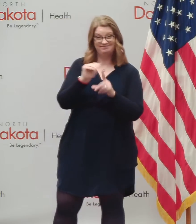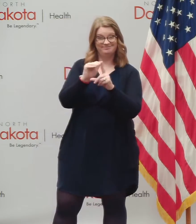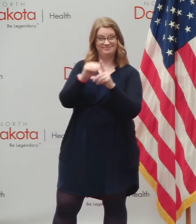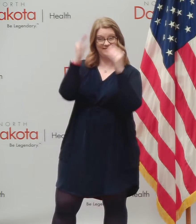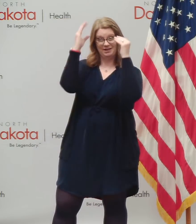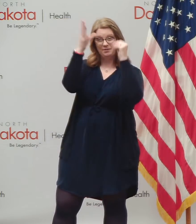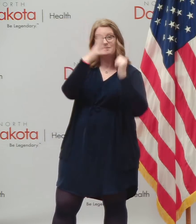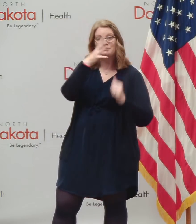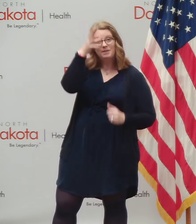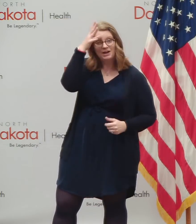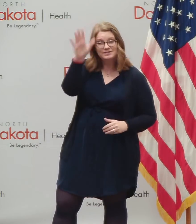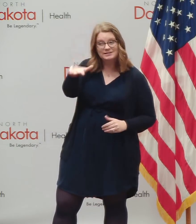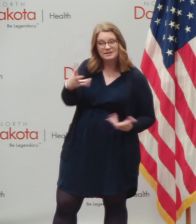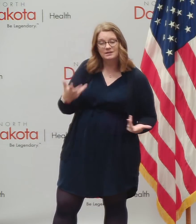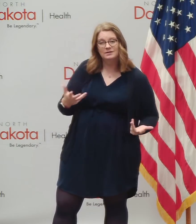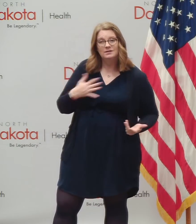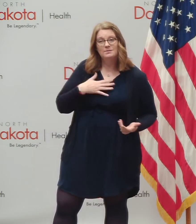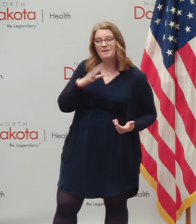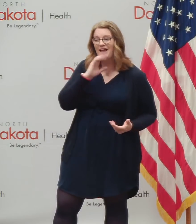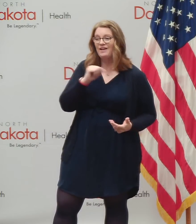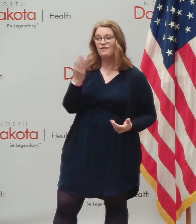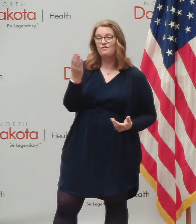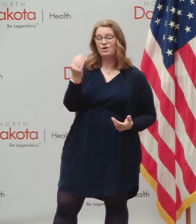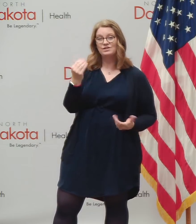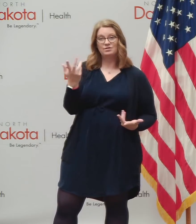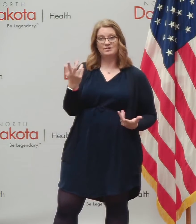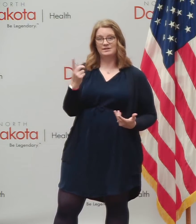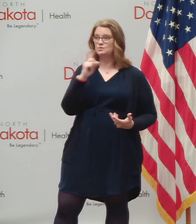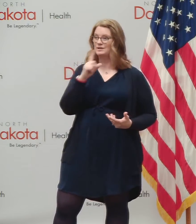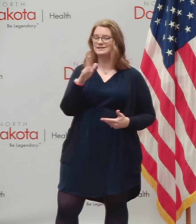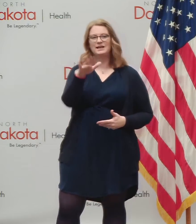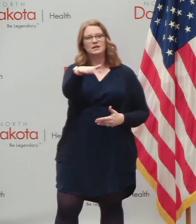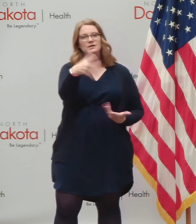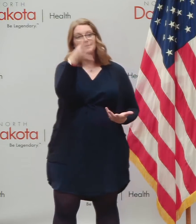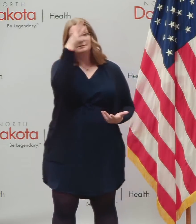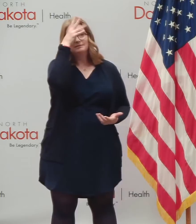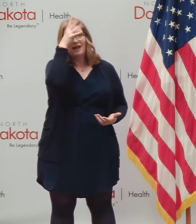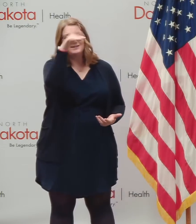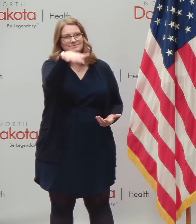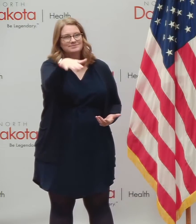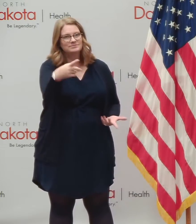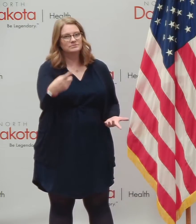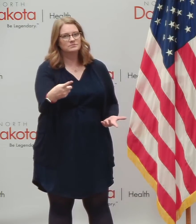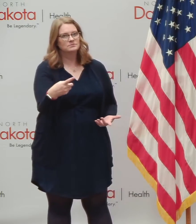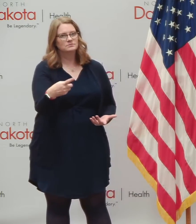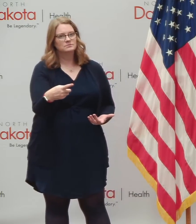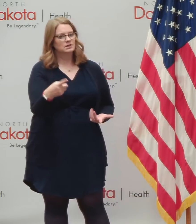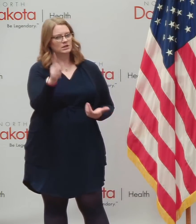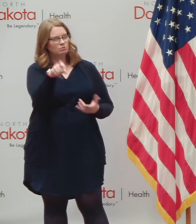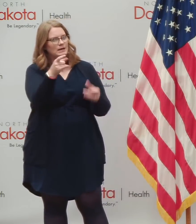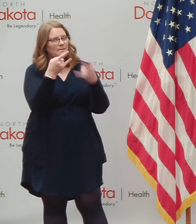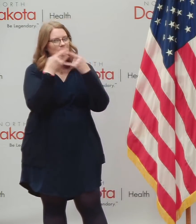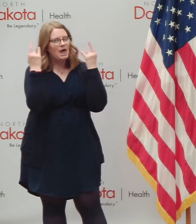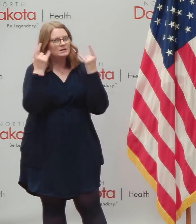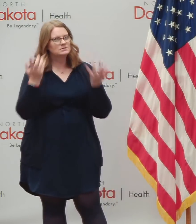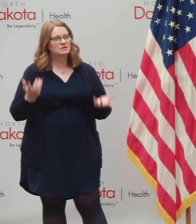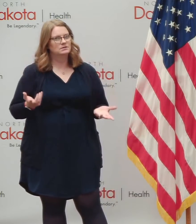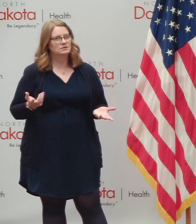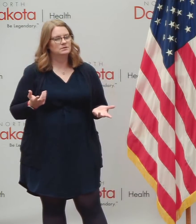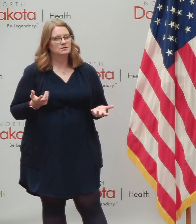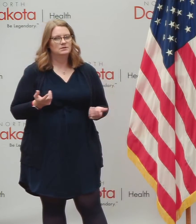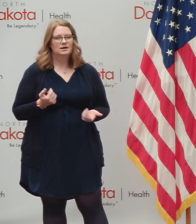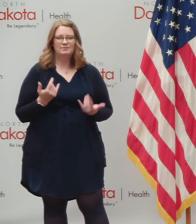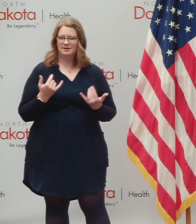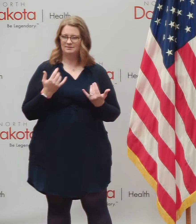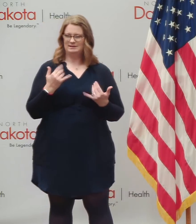I've got to talk to parents that said, hey, my 14-year-old is coming home and saying, hey, Dad, you can't go out of the house without a mask. We got 14-year-olds